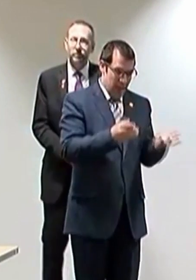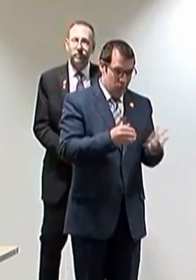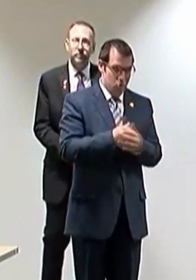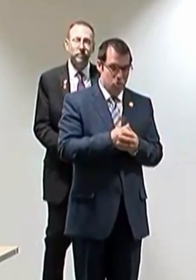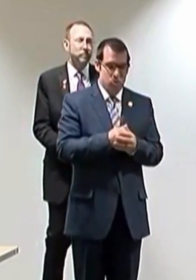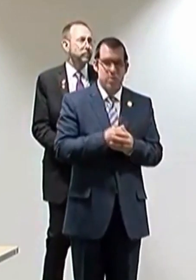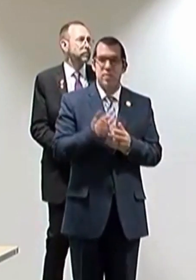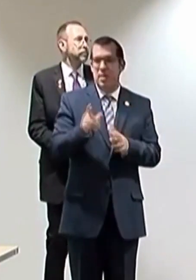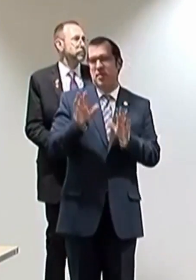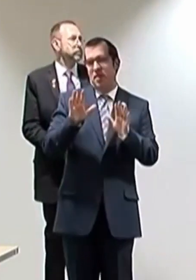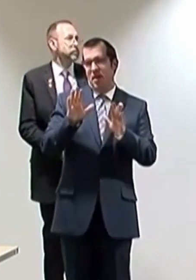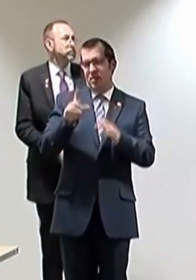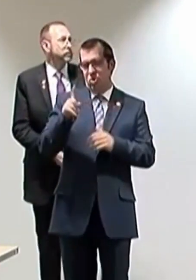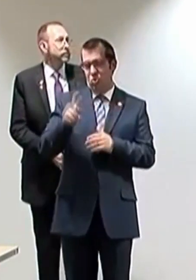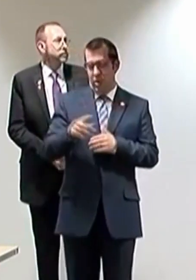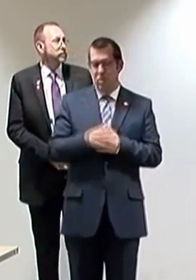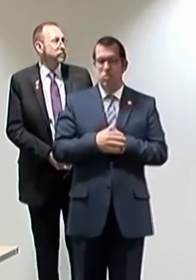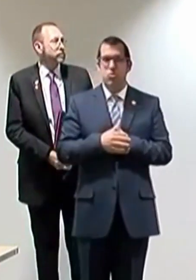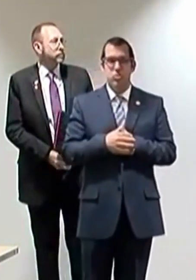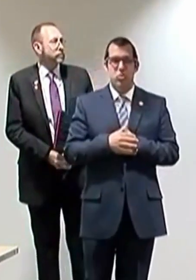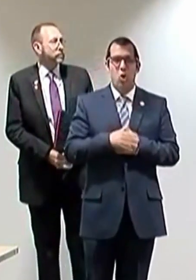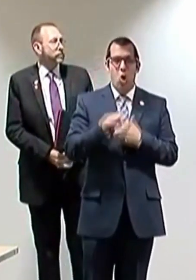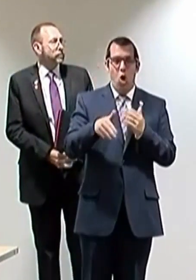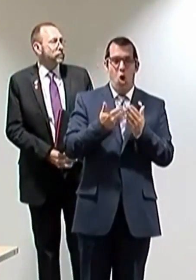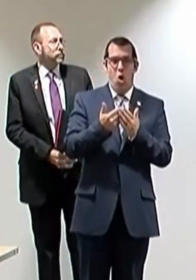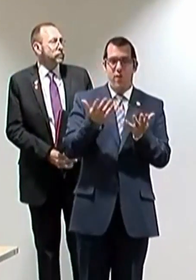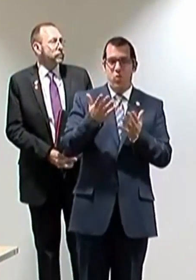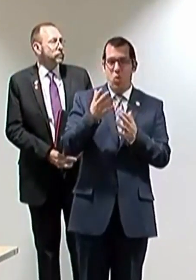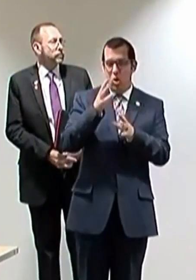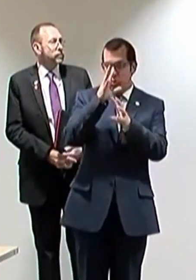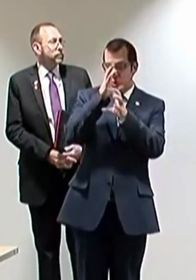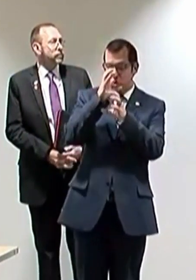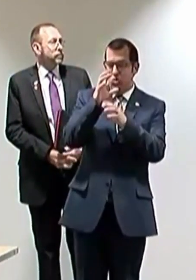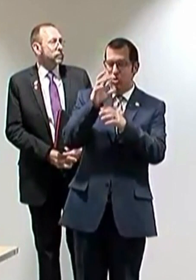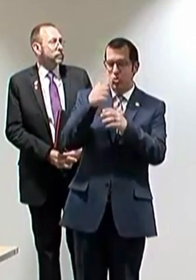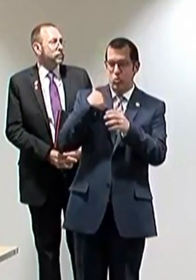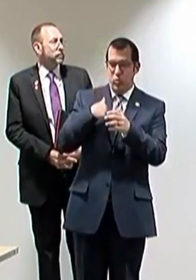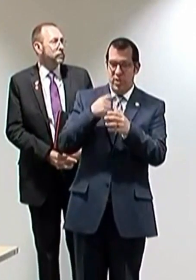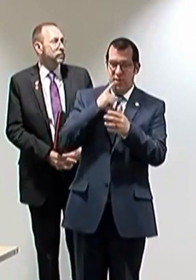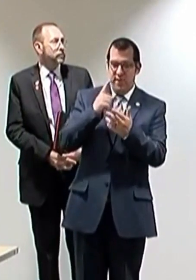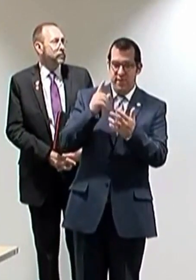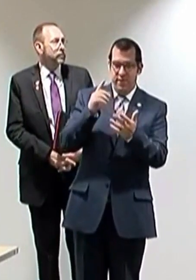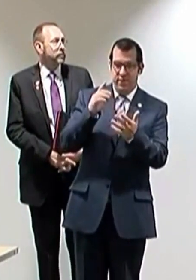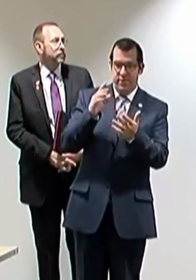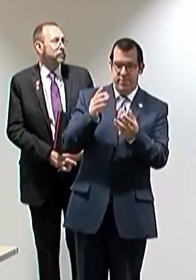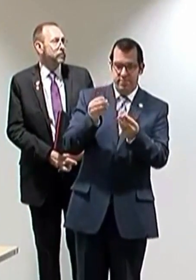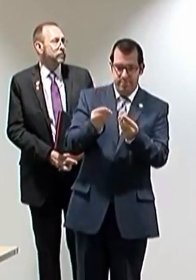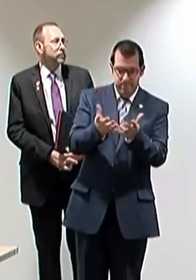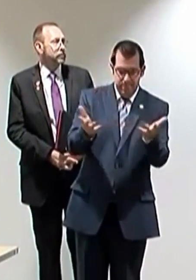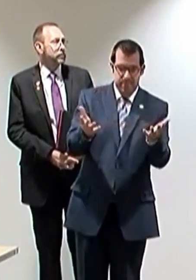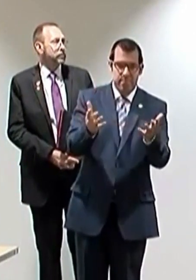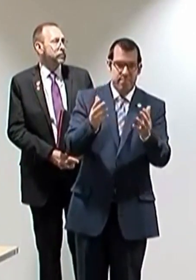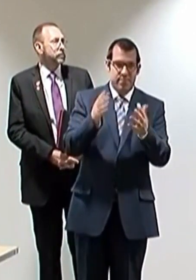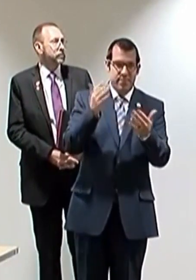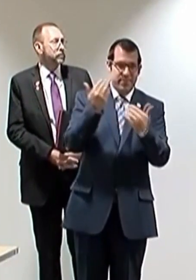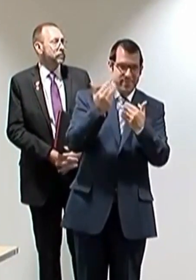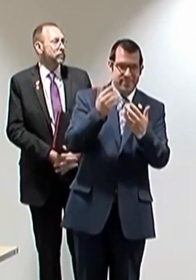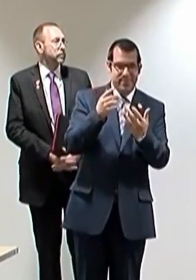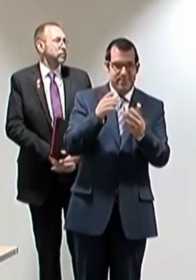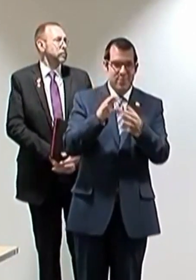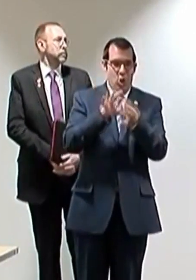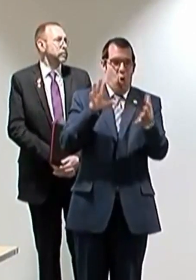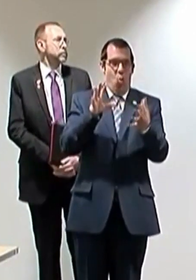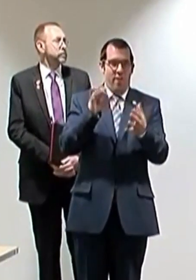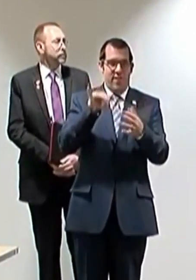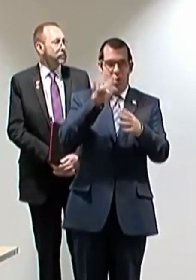excellent question, and all of the restrictions that we have lifted are consistent with our Phase 1. And our Phase 1